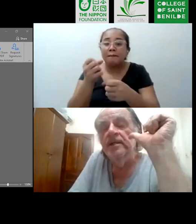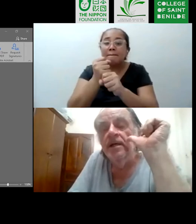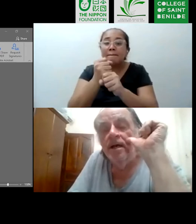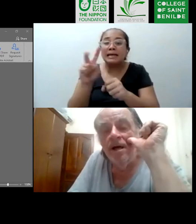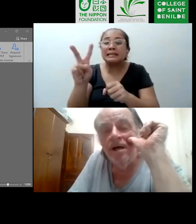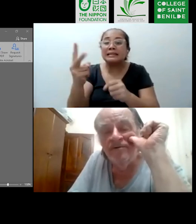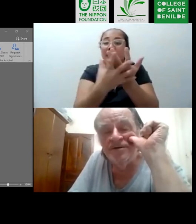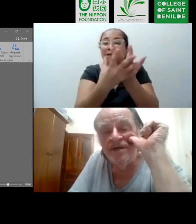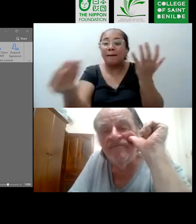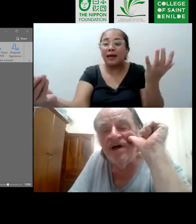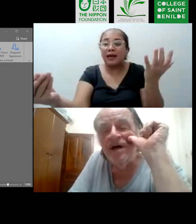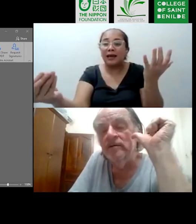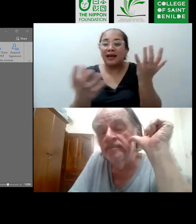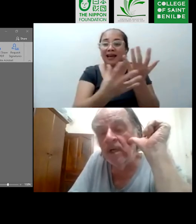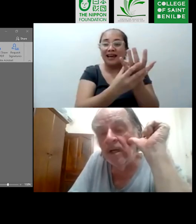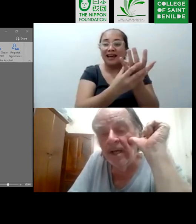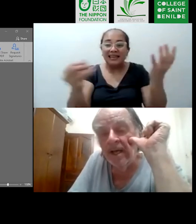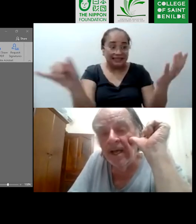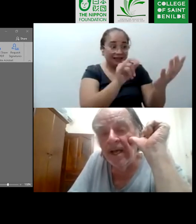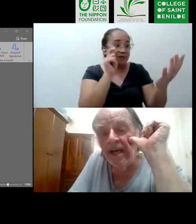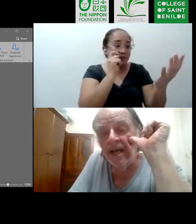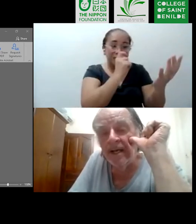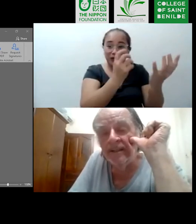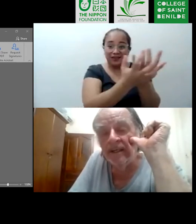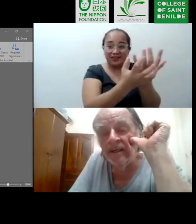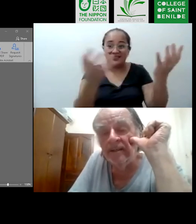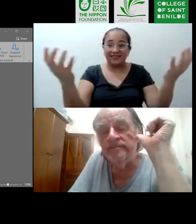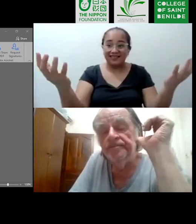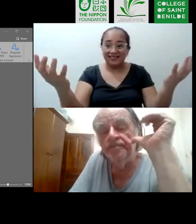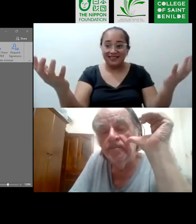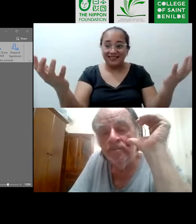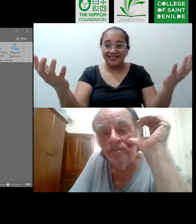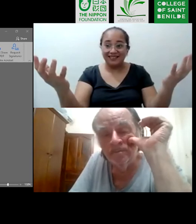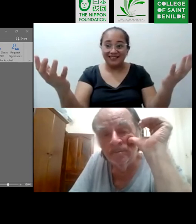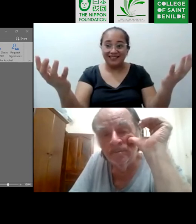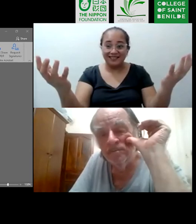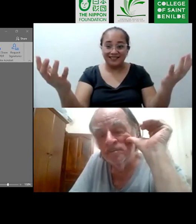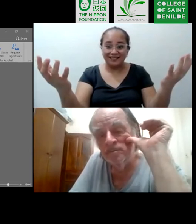copy of the same file and